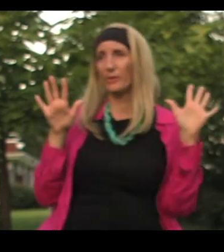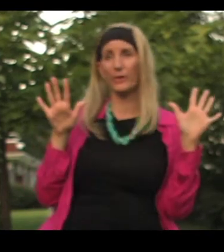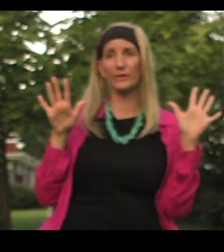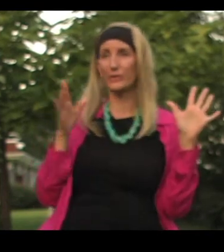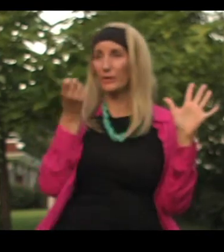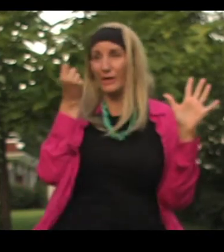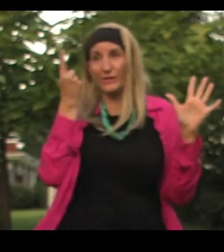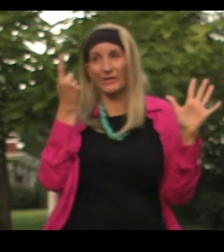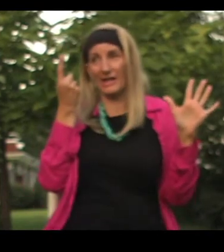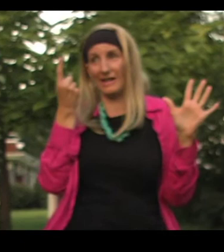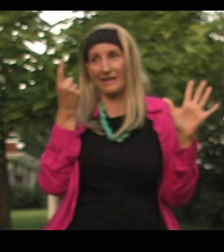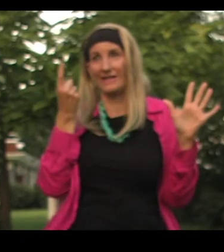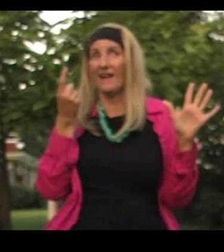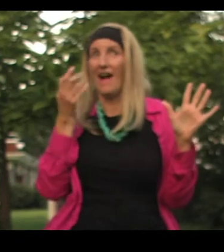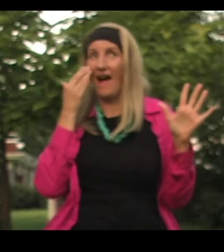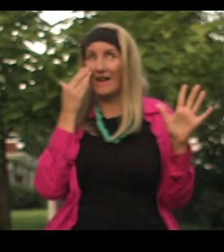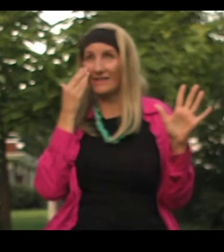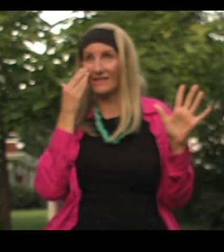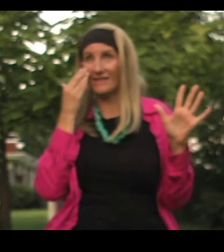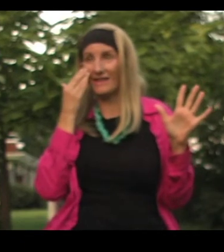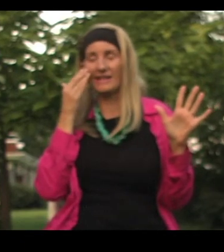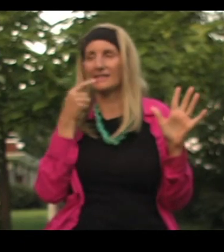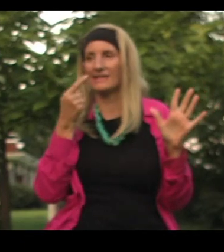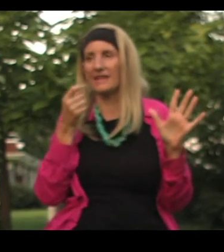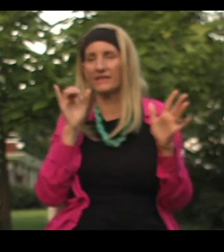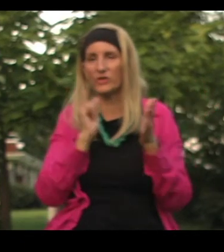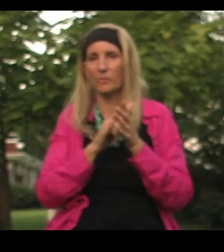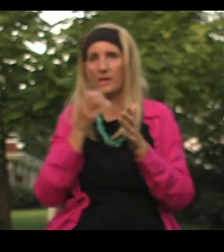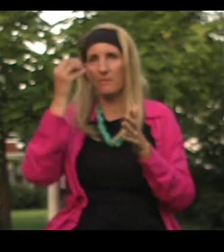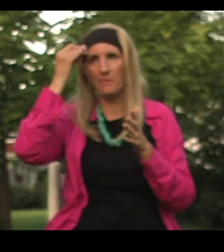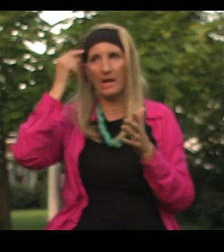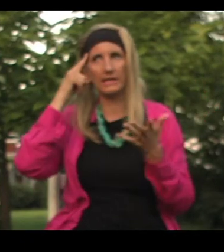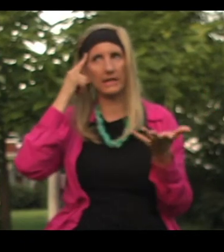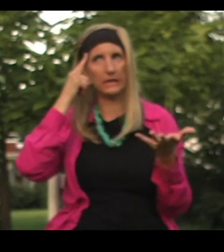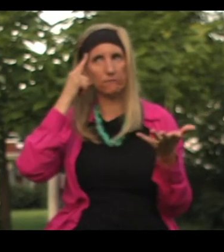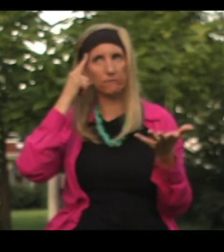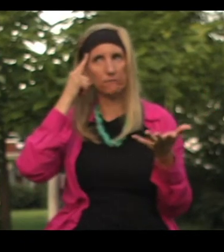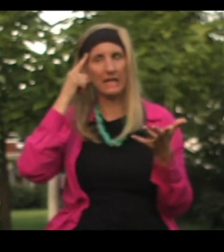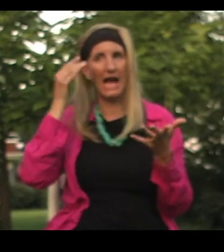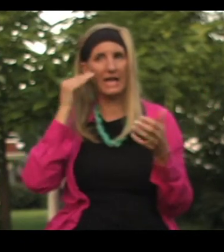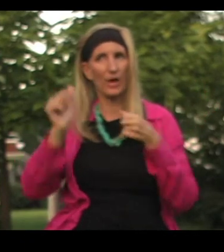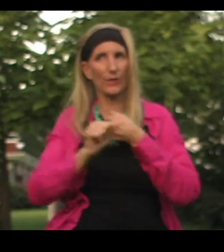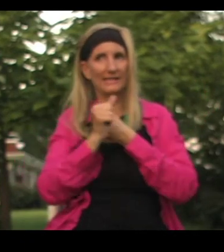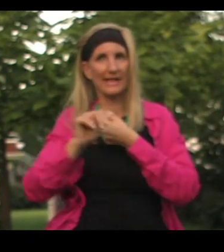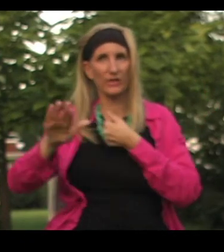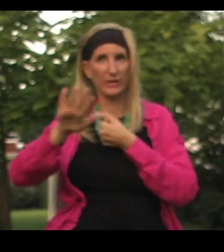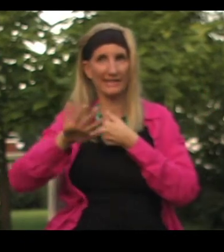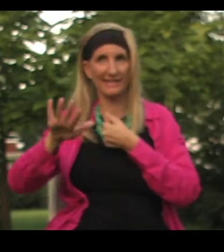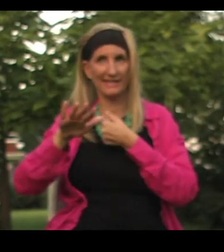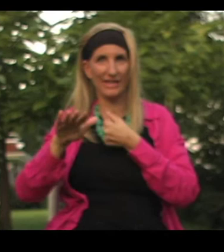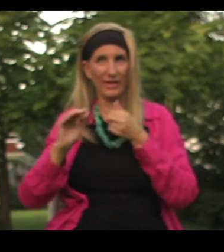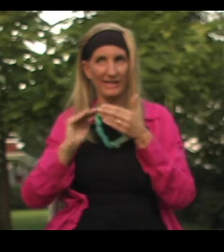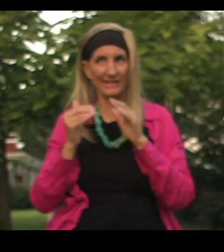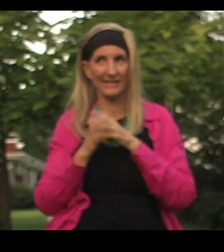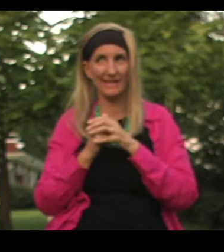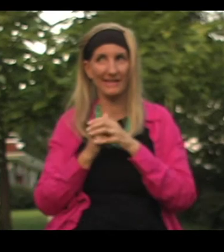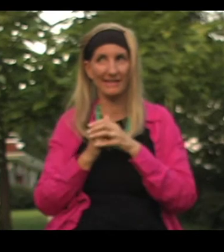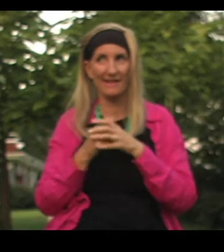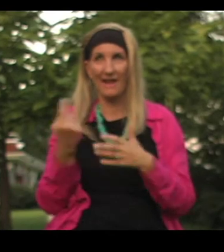going, you don't understand. I didn't say this to her, but in my mind I thought, I know it's dangerous in this area in the city.